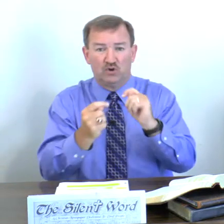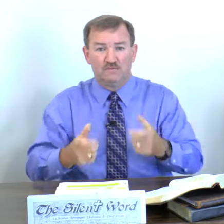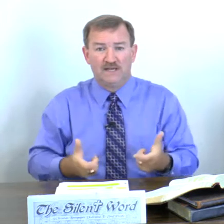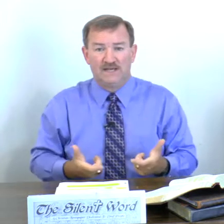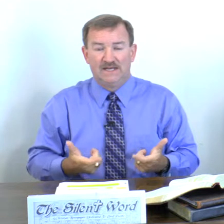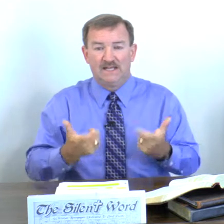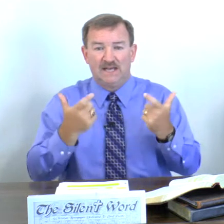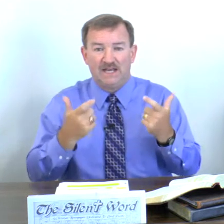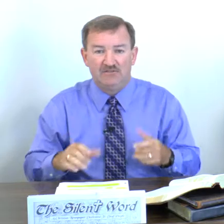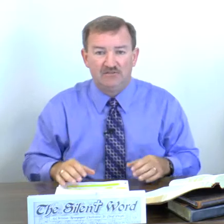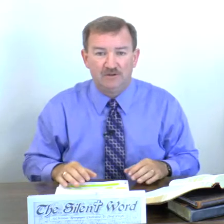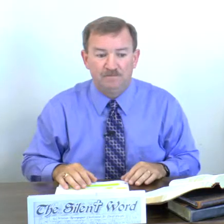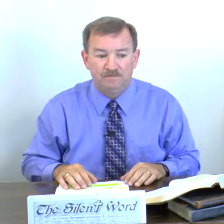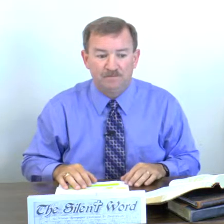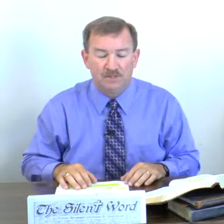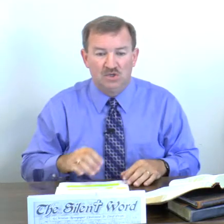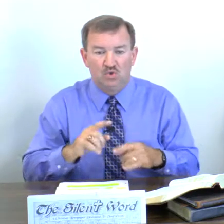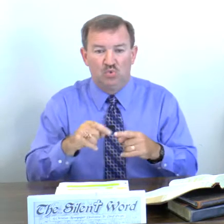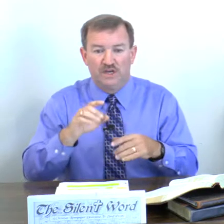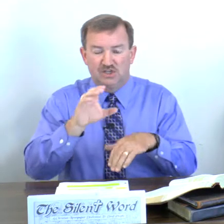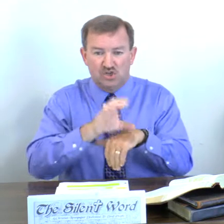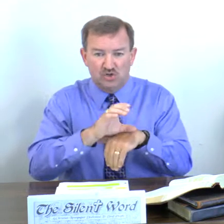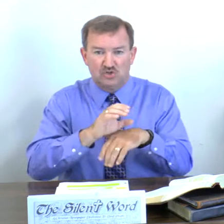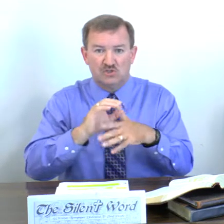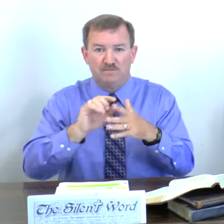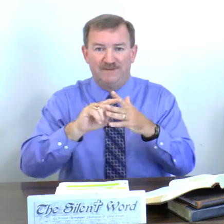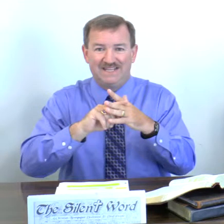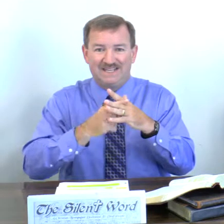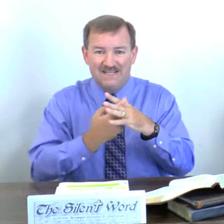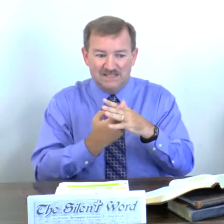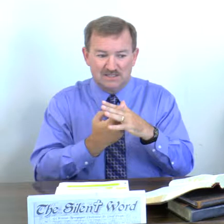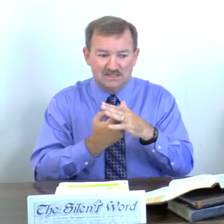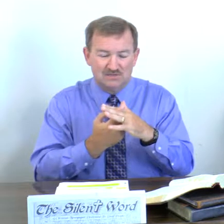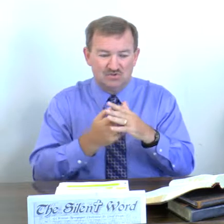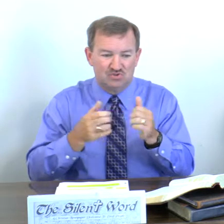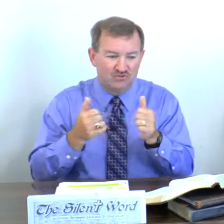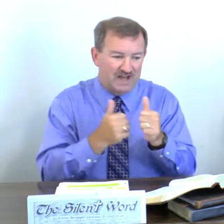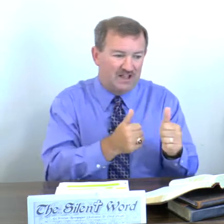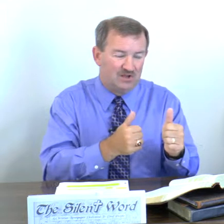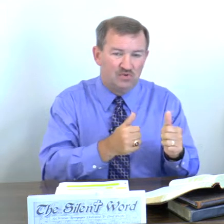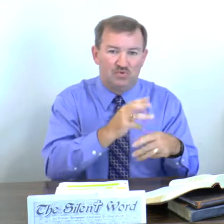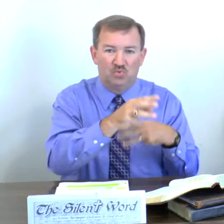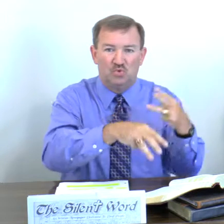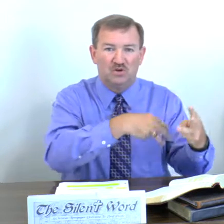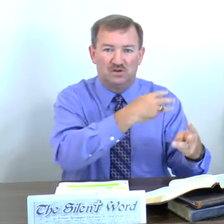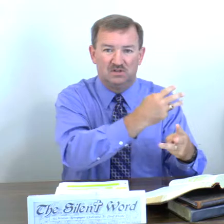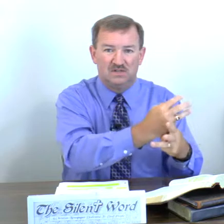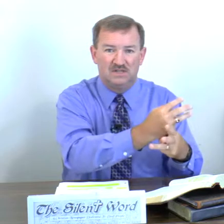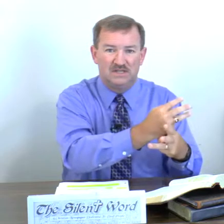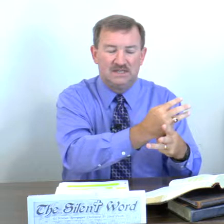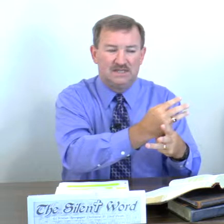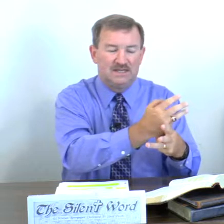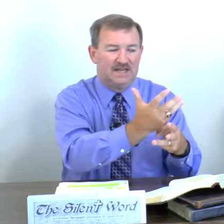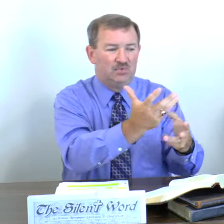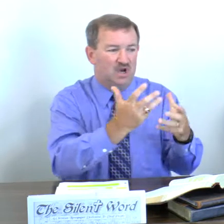transformed life. When a church begins to follow the world and wants